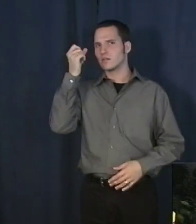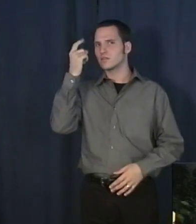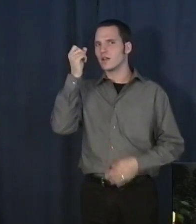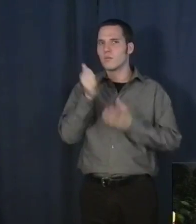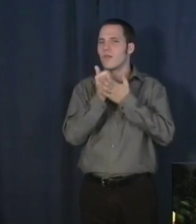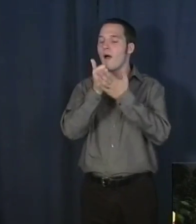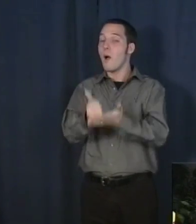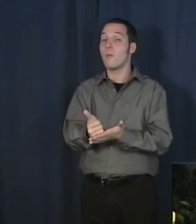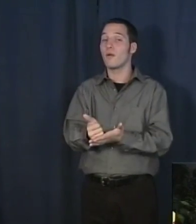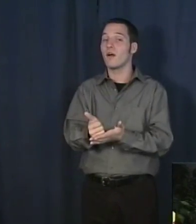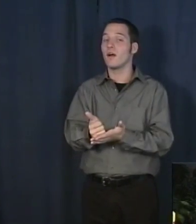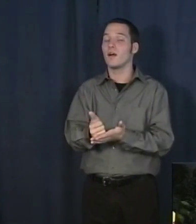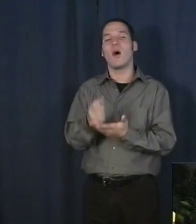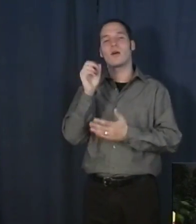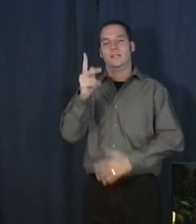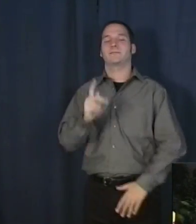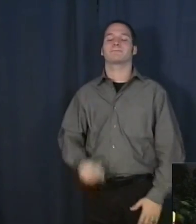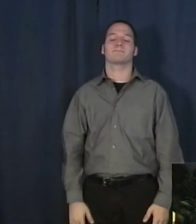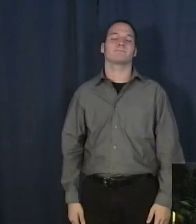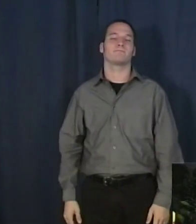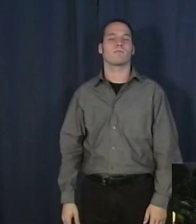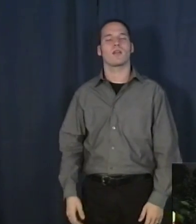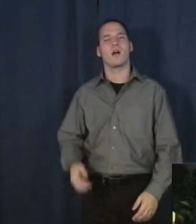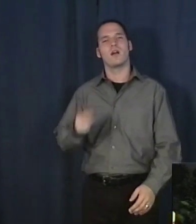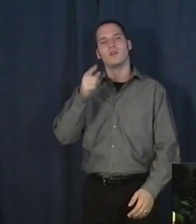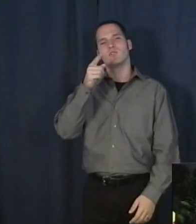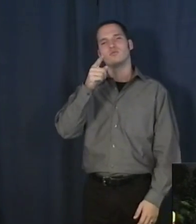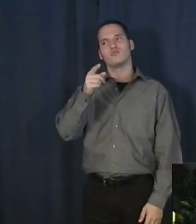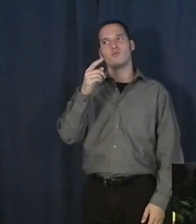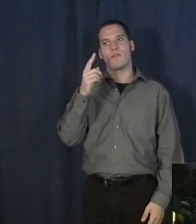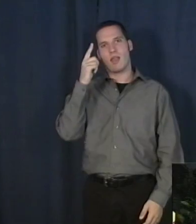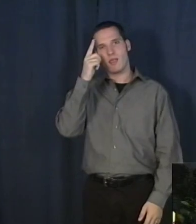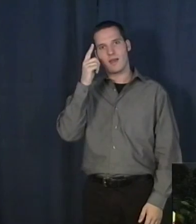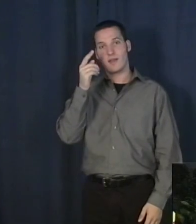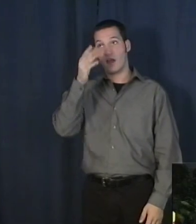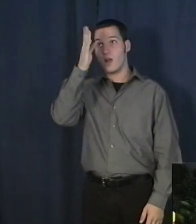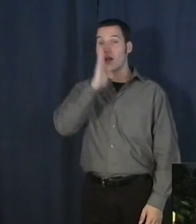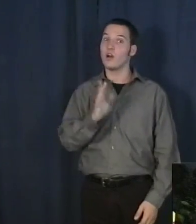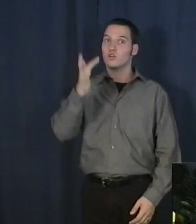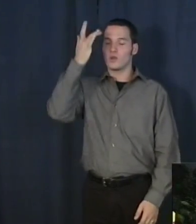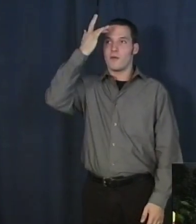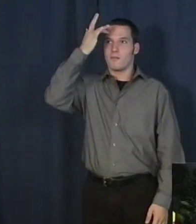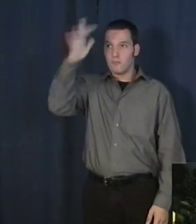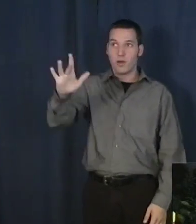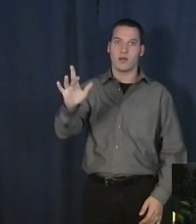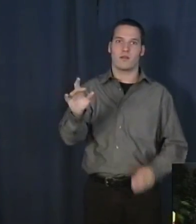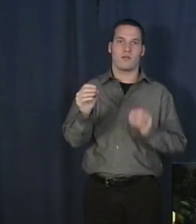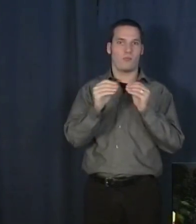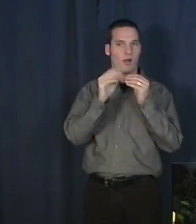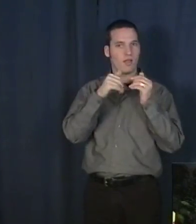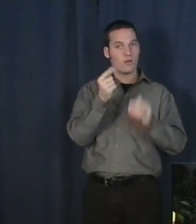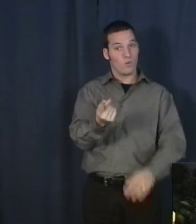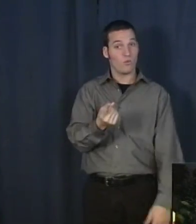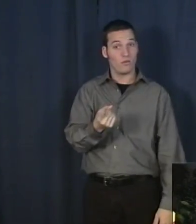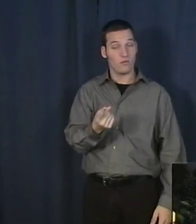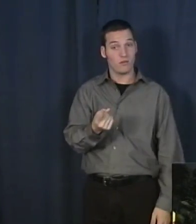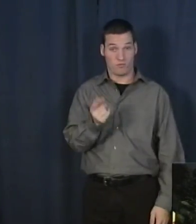How many can figure this out with no help? Okay? Did it ever occur to you that God is also smarter than you